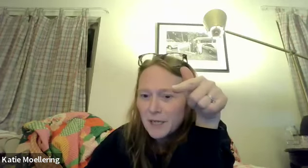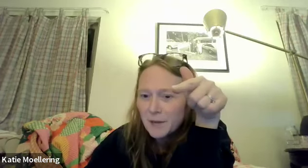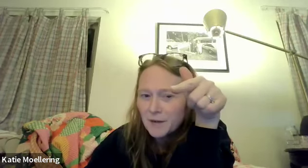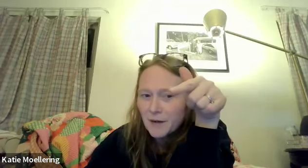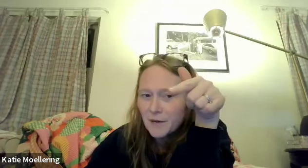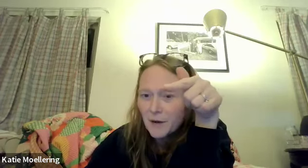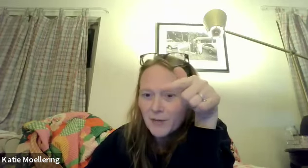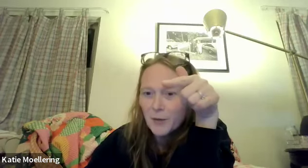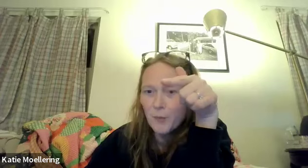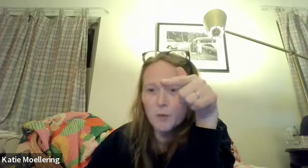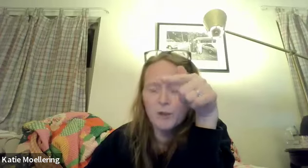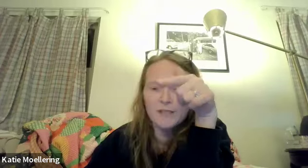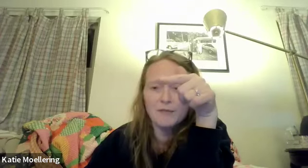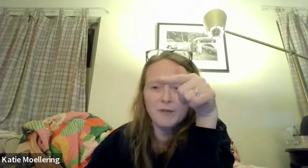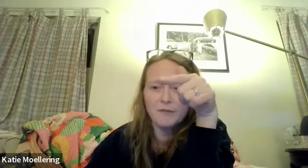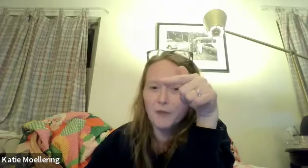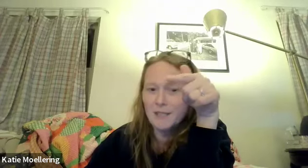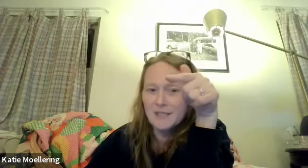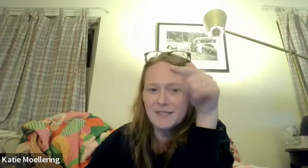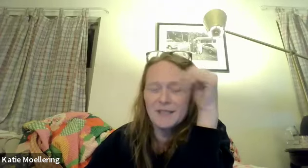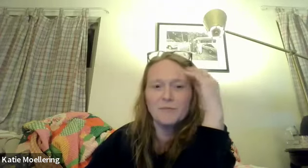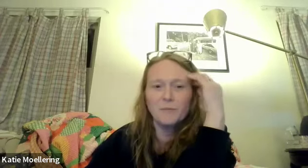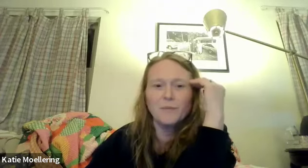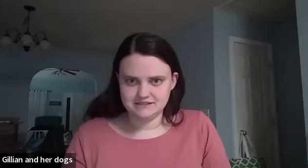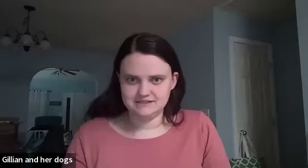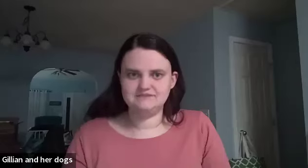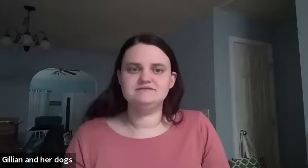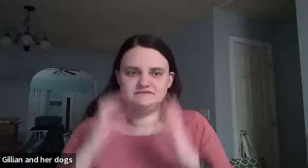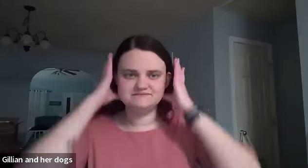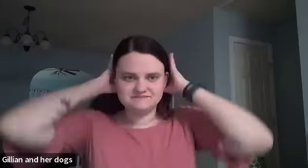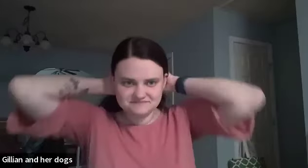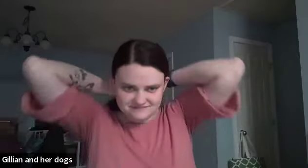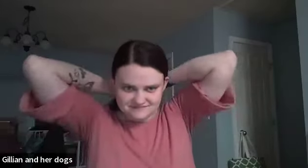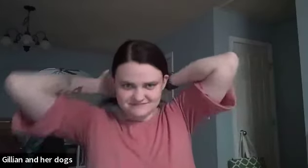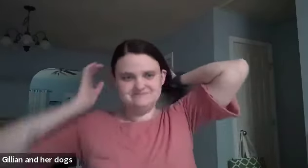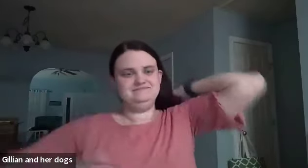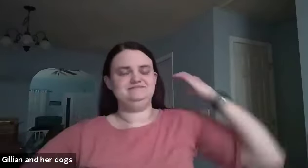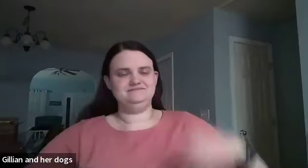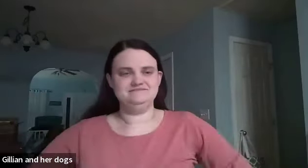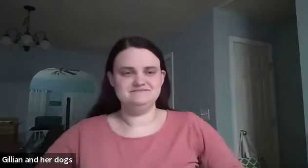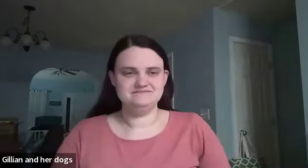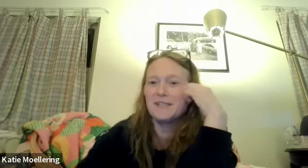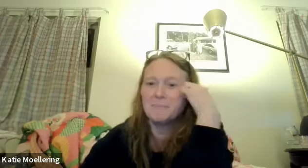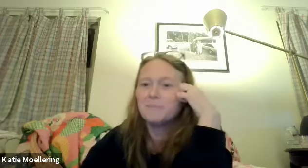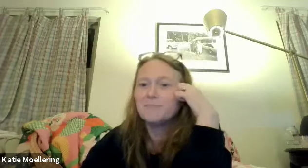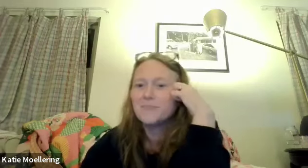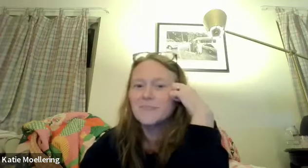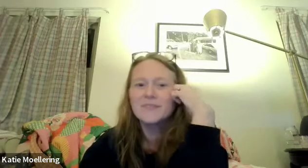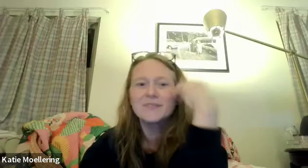we also learned several different phrases that a Yes. lot of times when it's just vocabulary, we don't get the phrases in. No, So but I I think